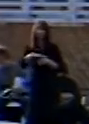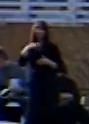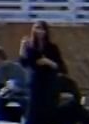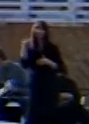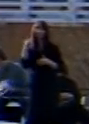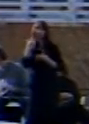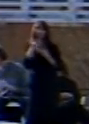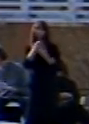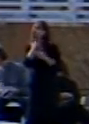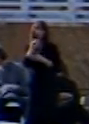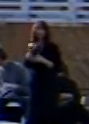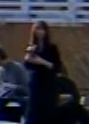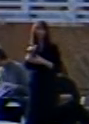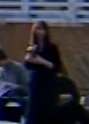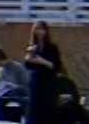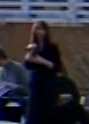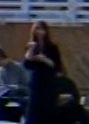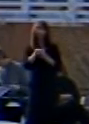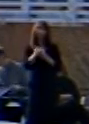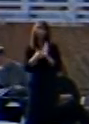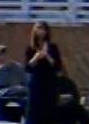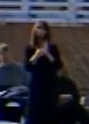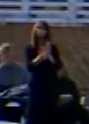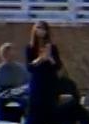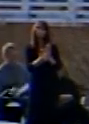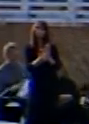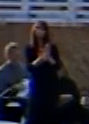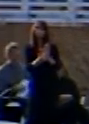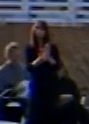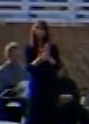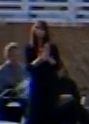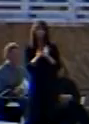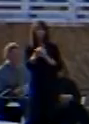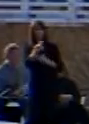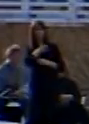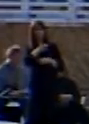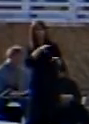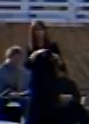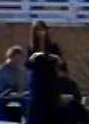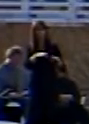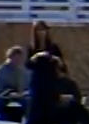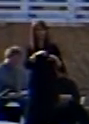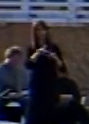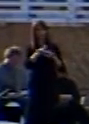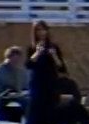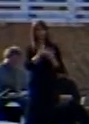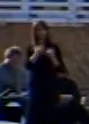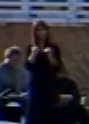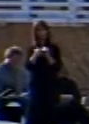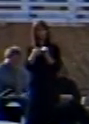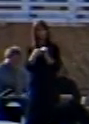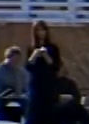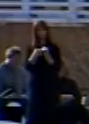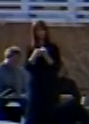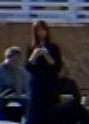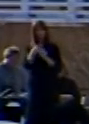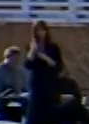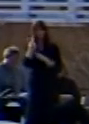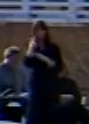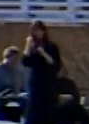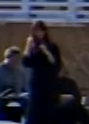of goodwill that exemplifies the Police Activities League's sponsorship